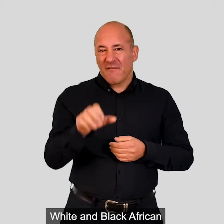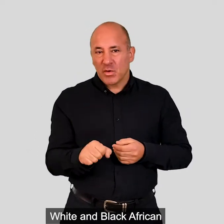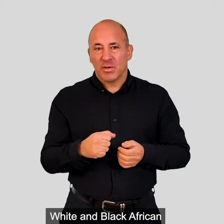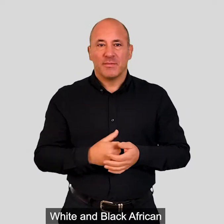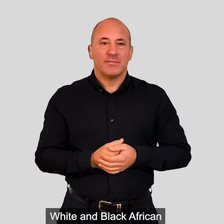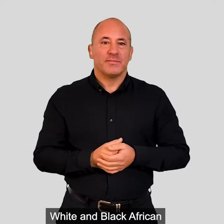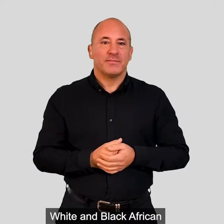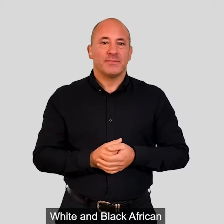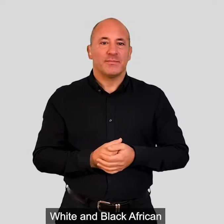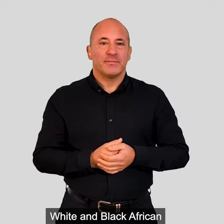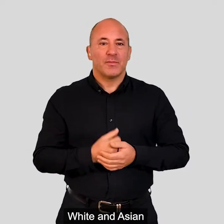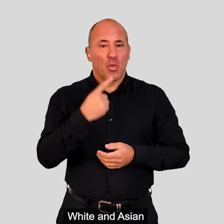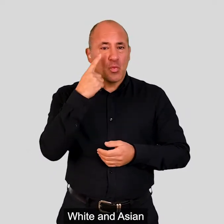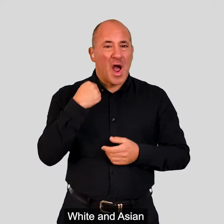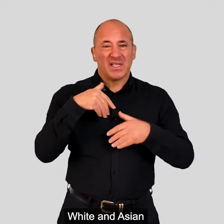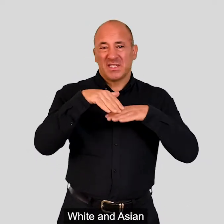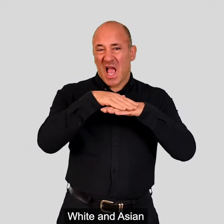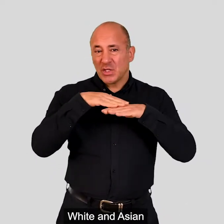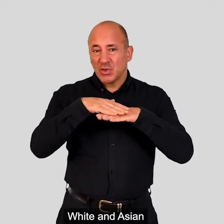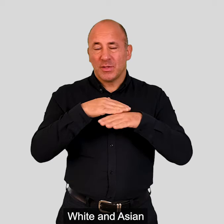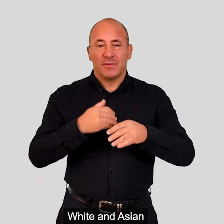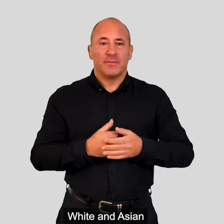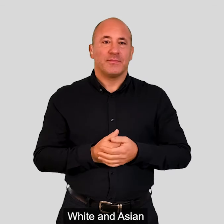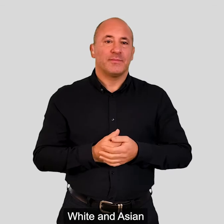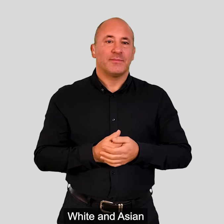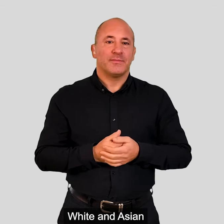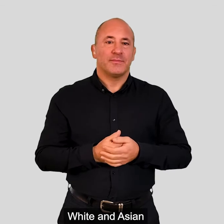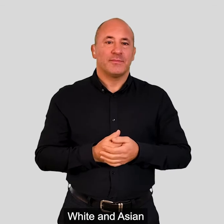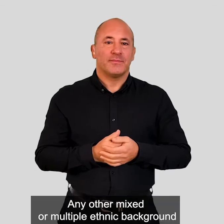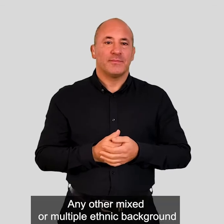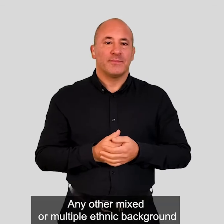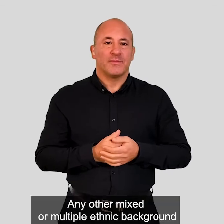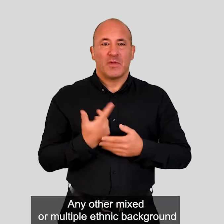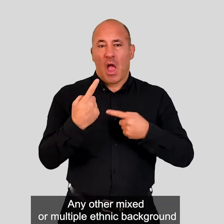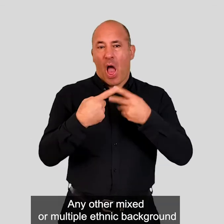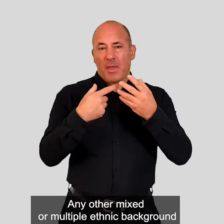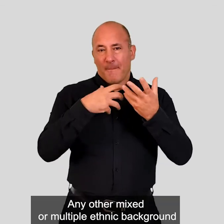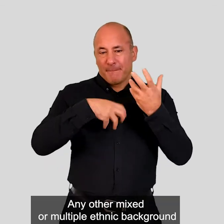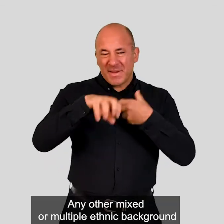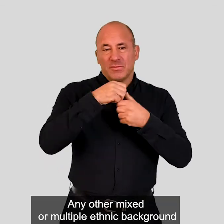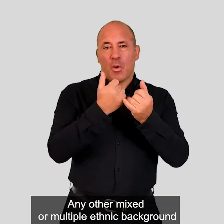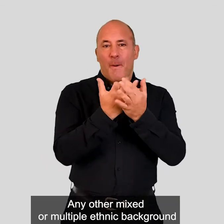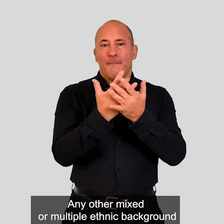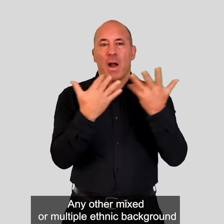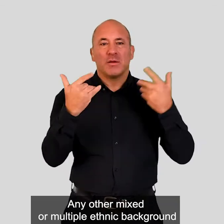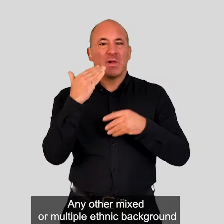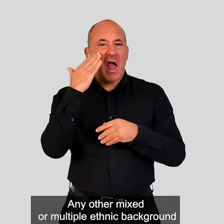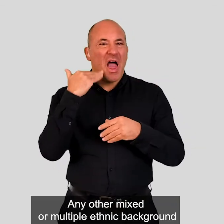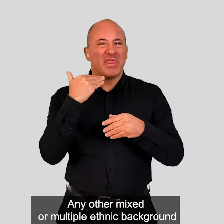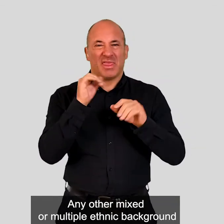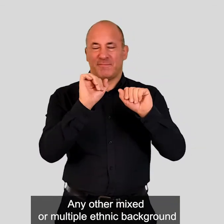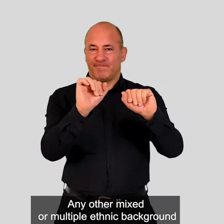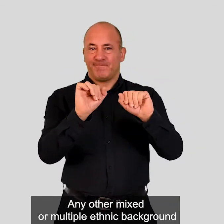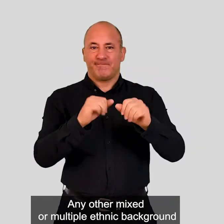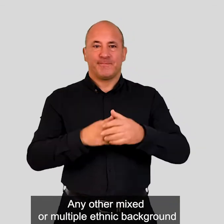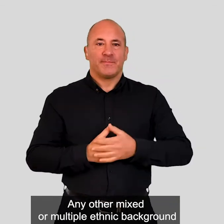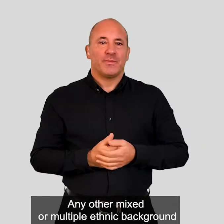African, white and Asian, any other mixed or multiple ethnic background.